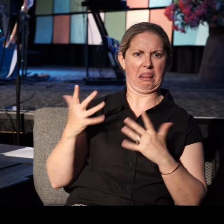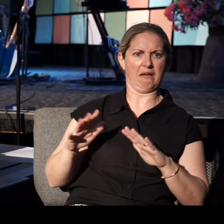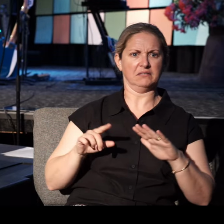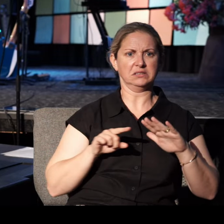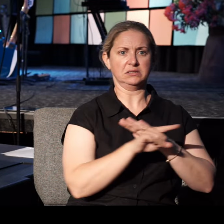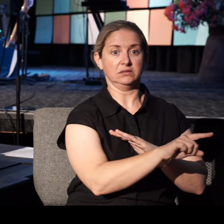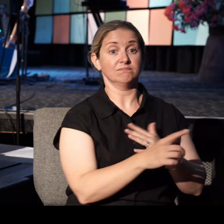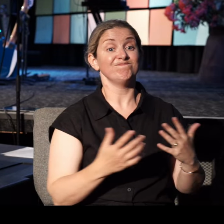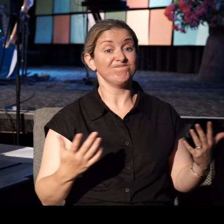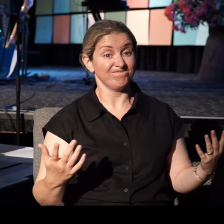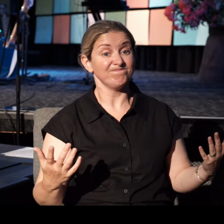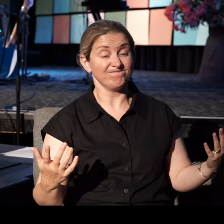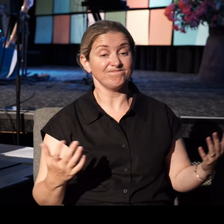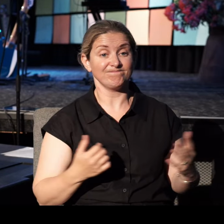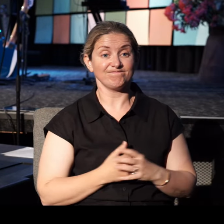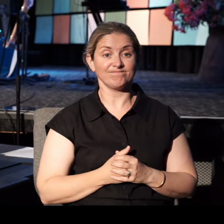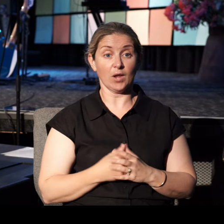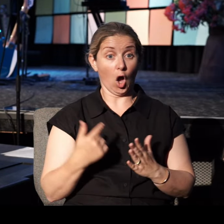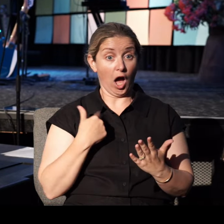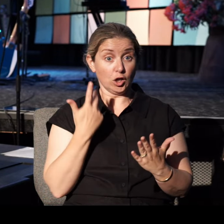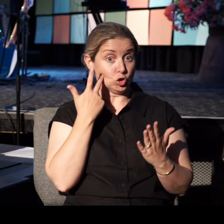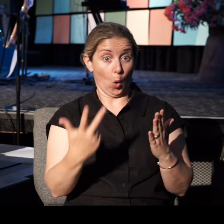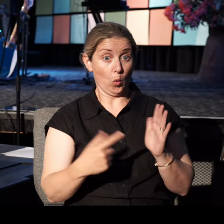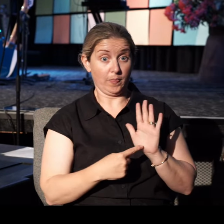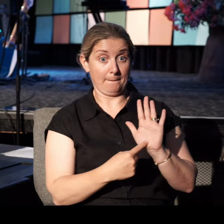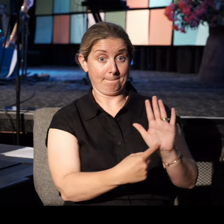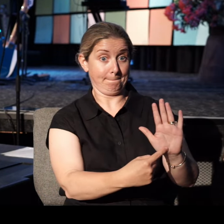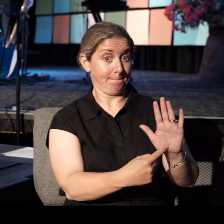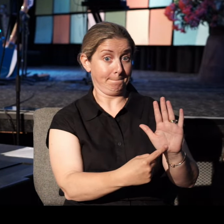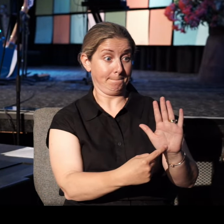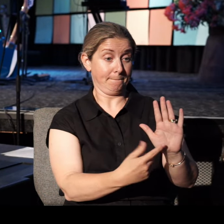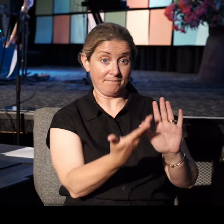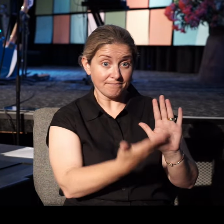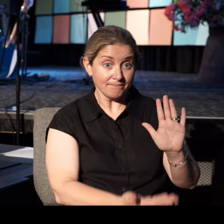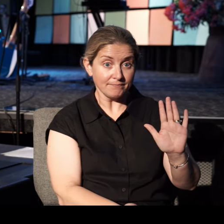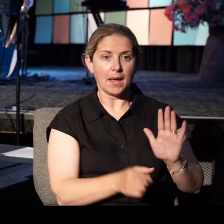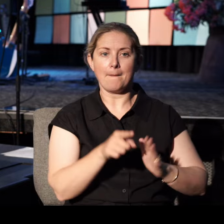well today on the basis of these verses. But here's the problem.